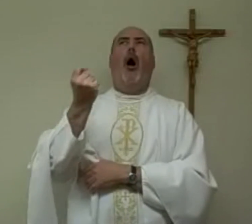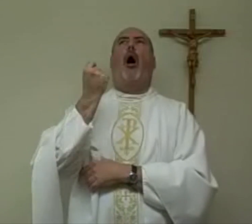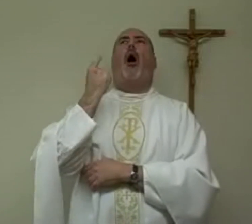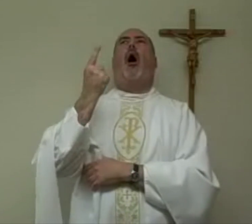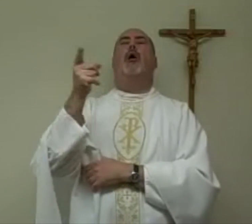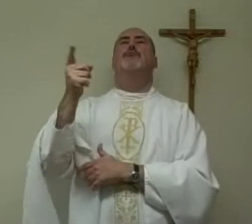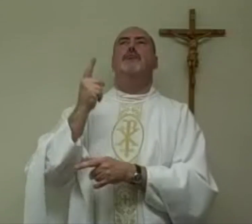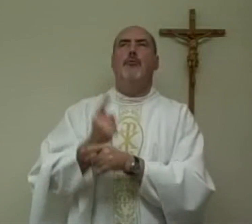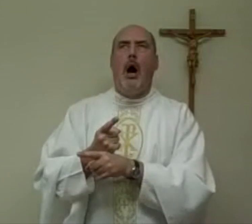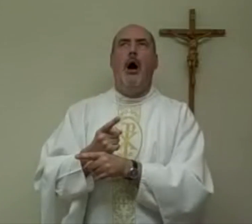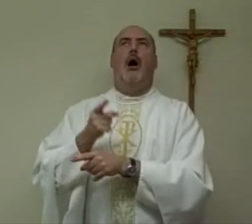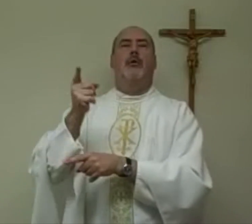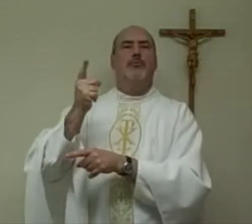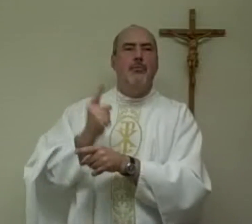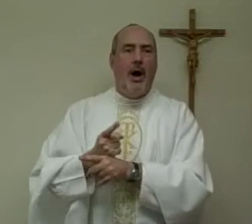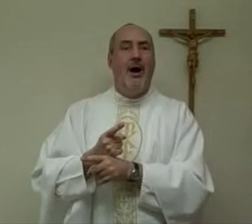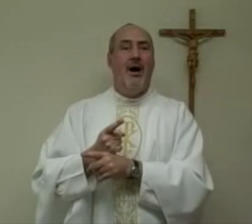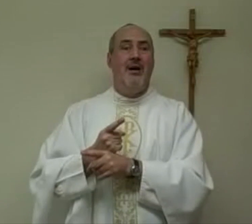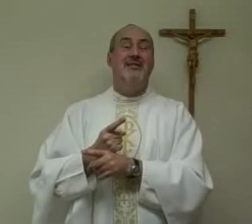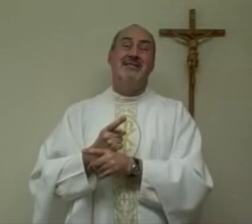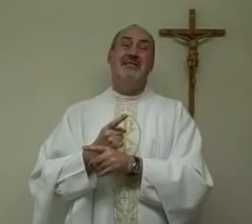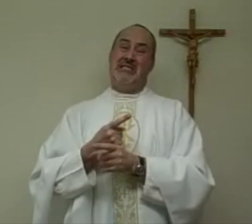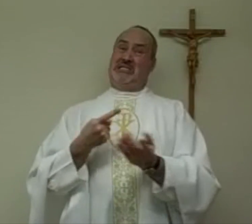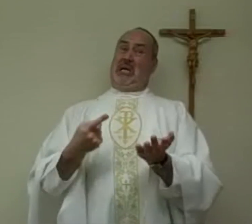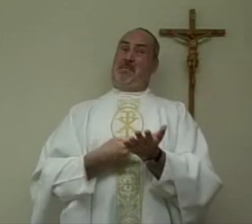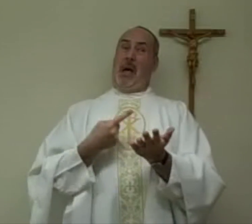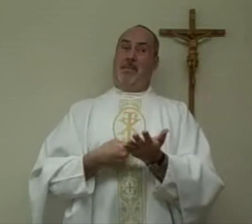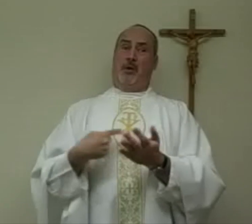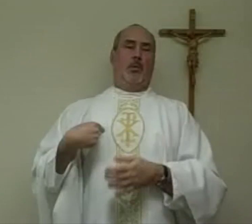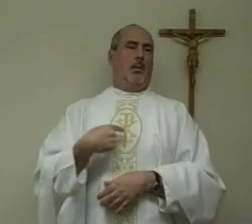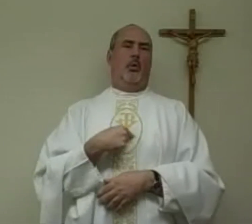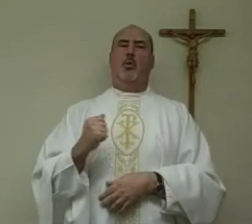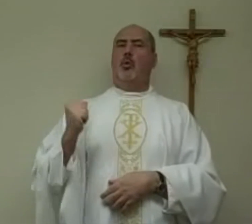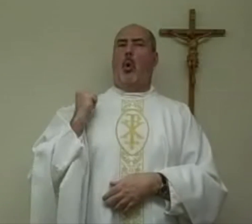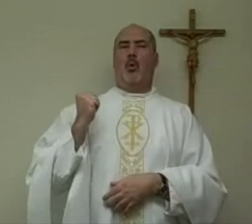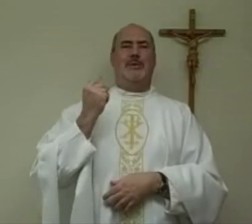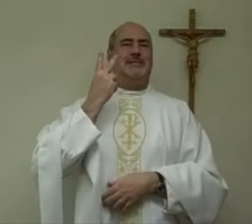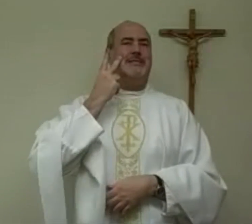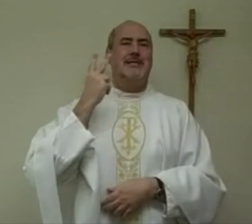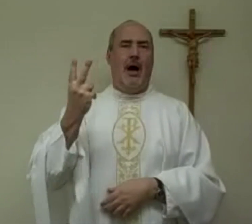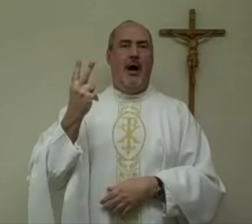not understand it until some point down the road. Sometimes